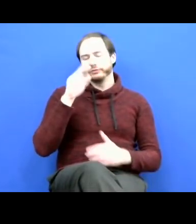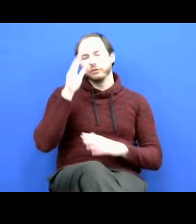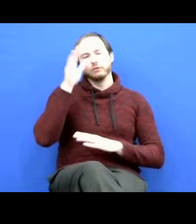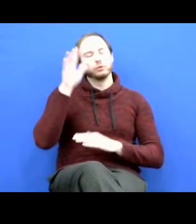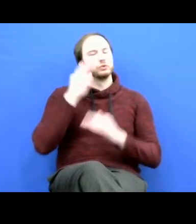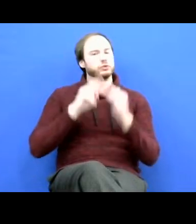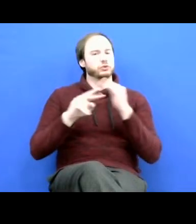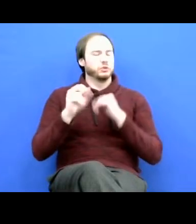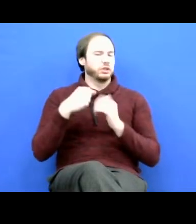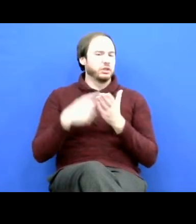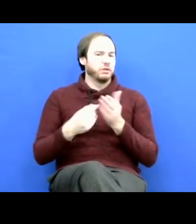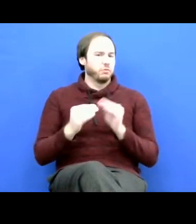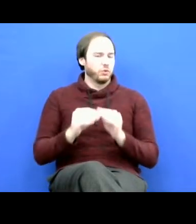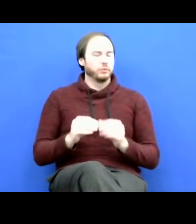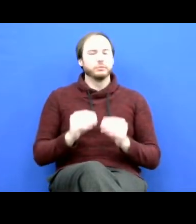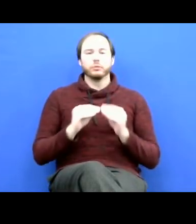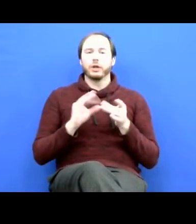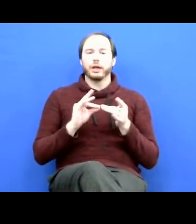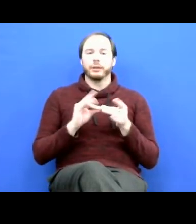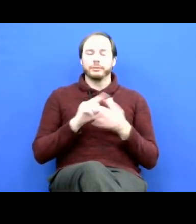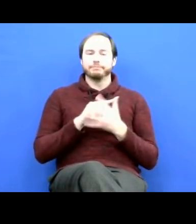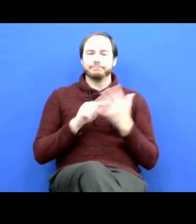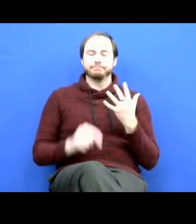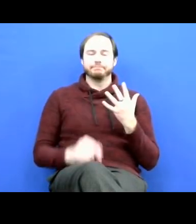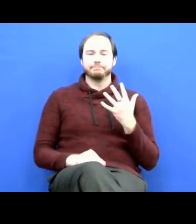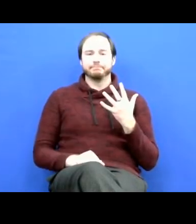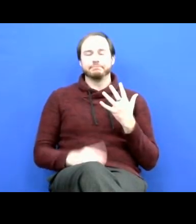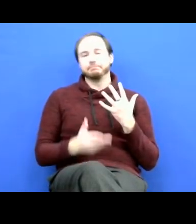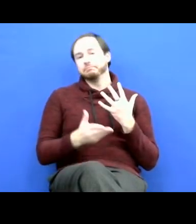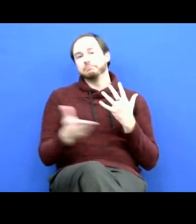Mhm. Any further comments, questions?